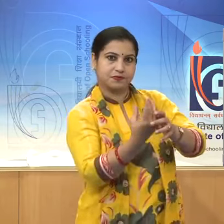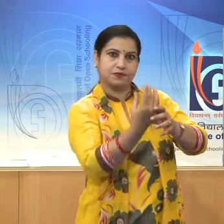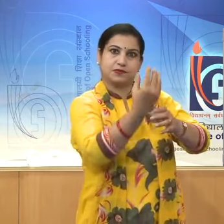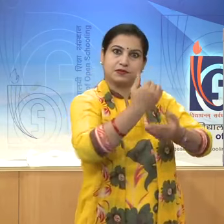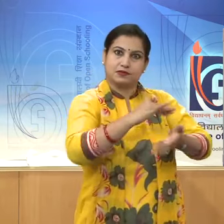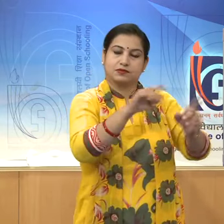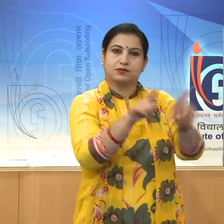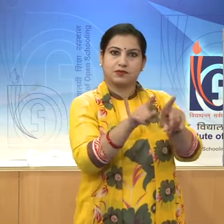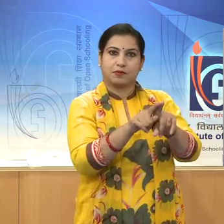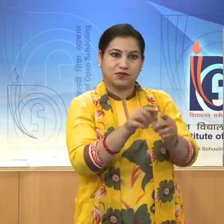on shell.